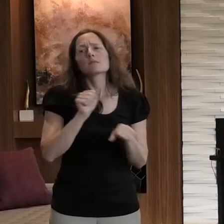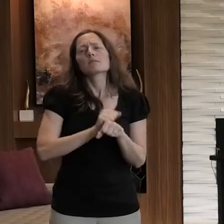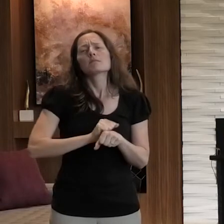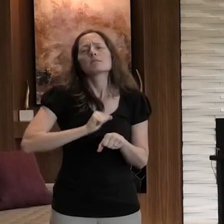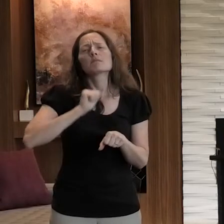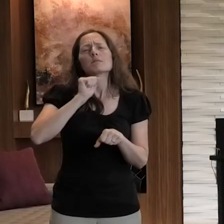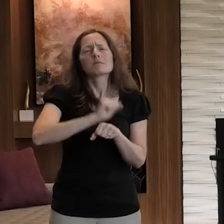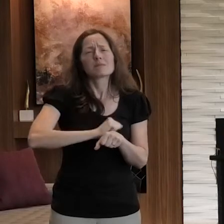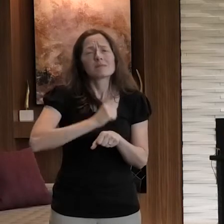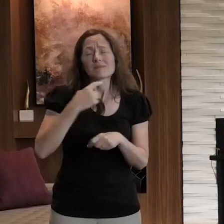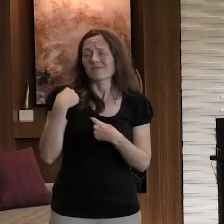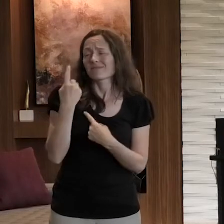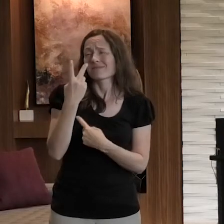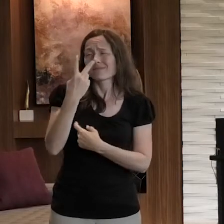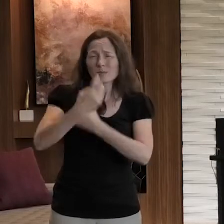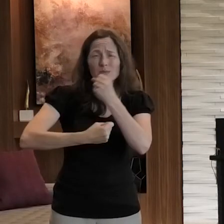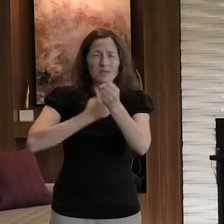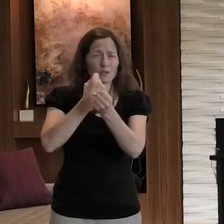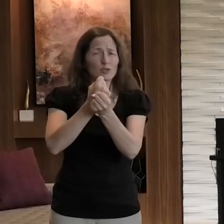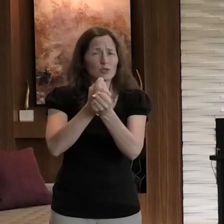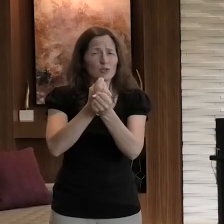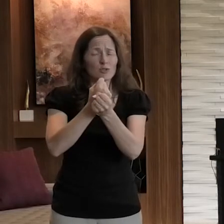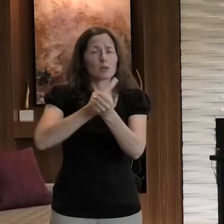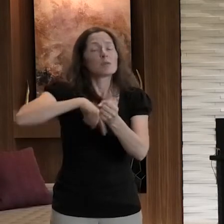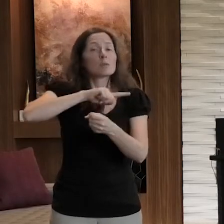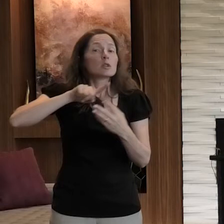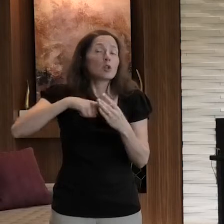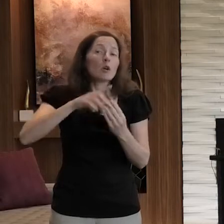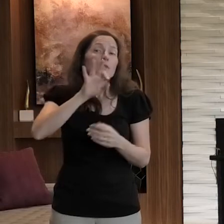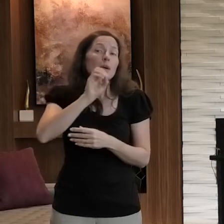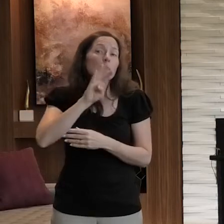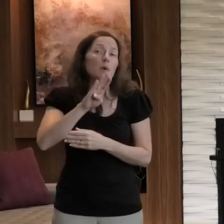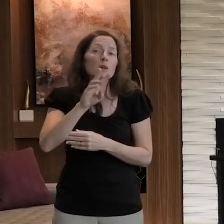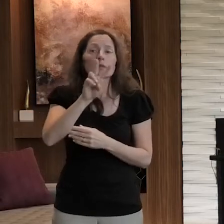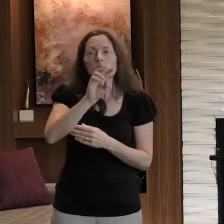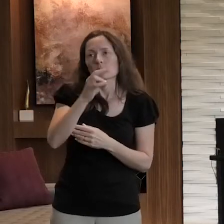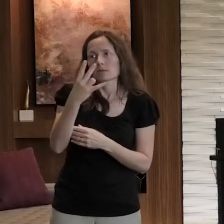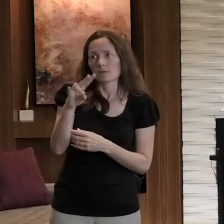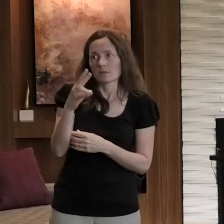last 2 years. We started on this in February of 2017.